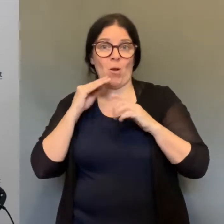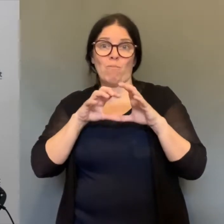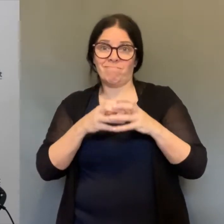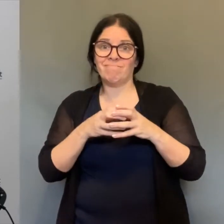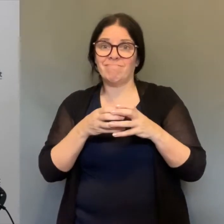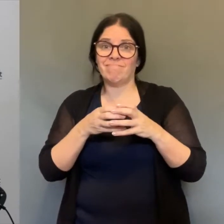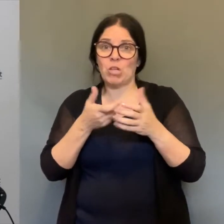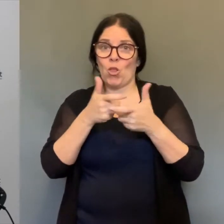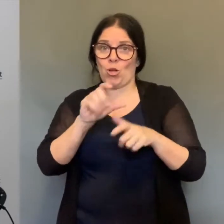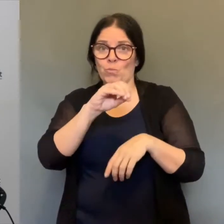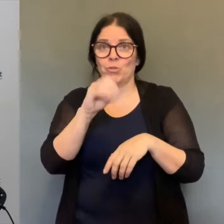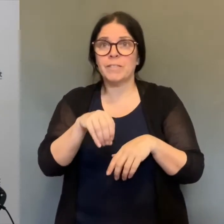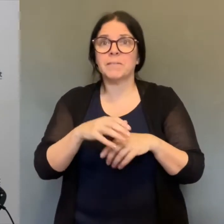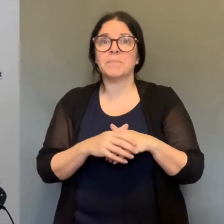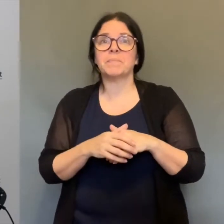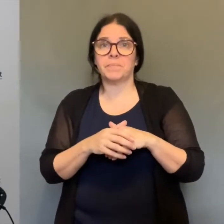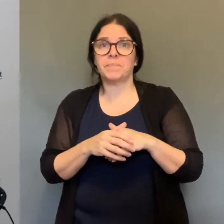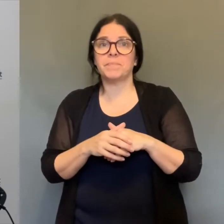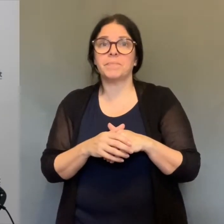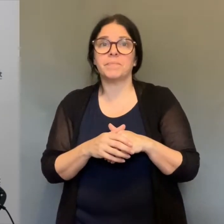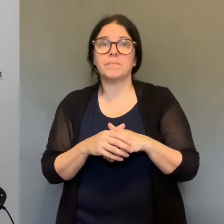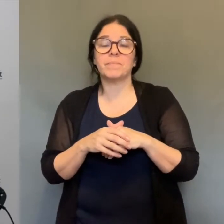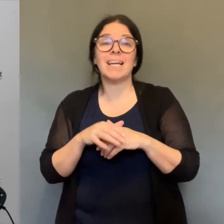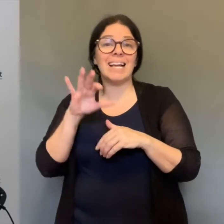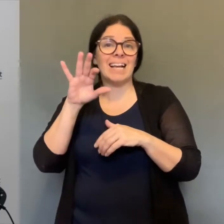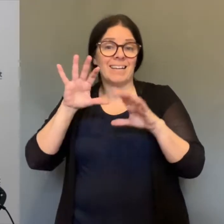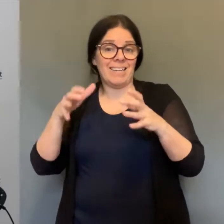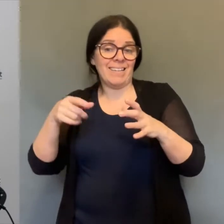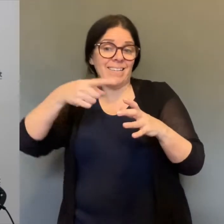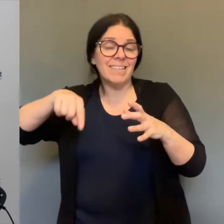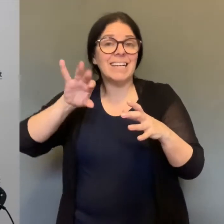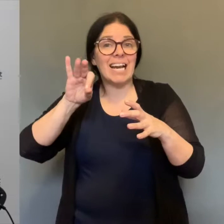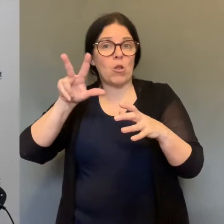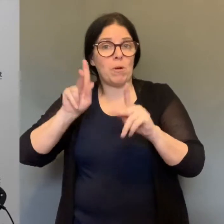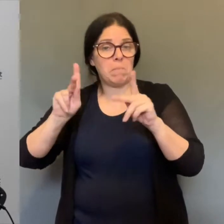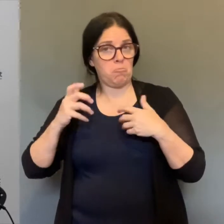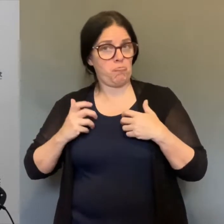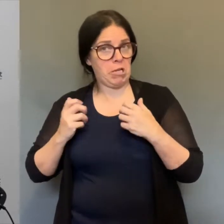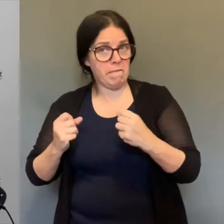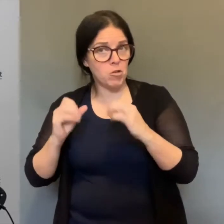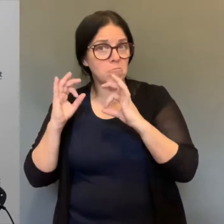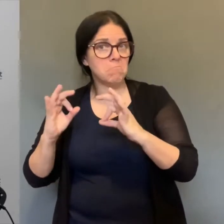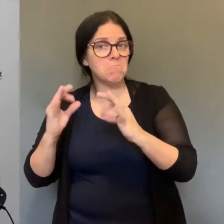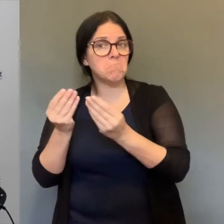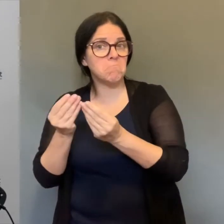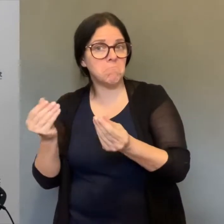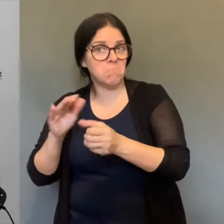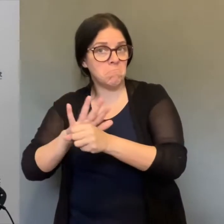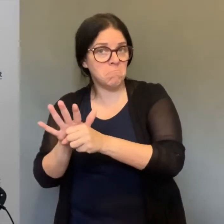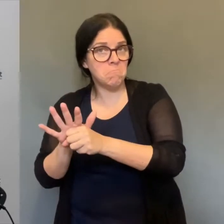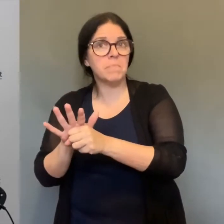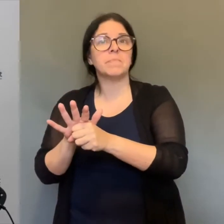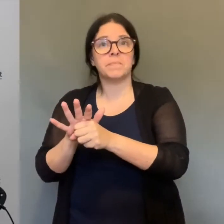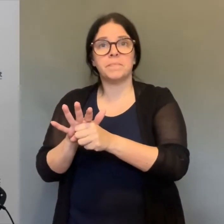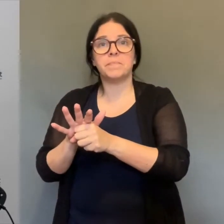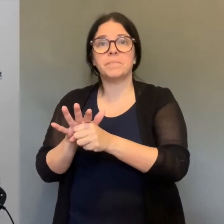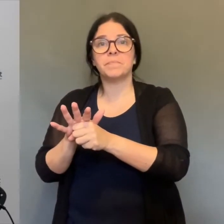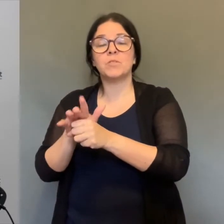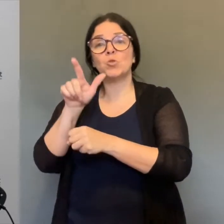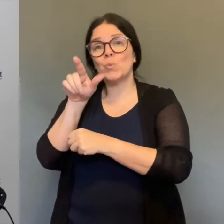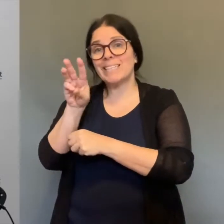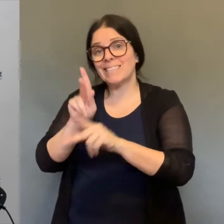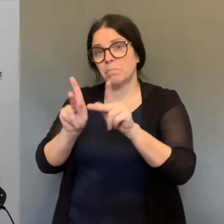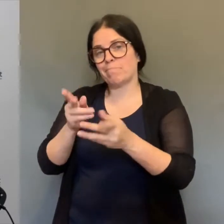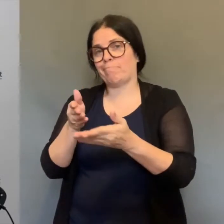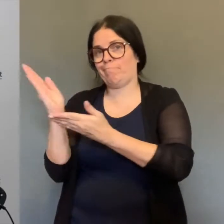93 cases have recovered, 26 people are in hospital. 18% of our cases are between the ages of 50